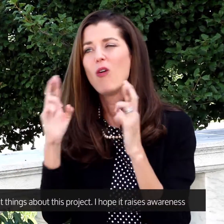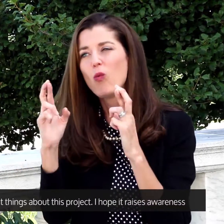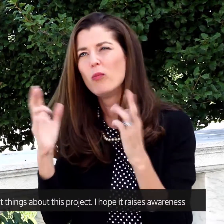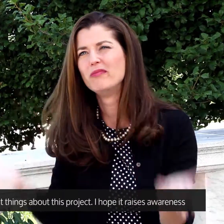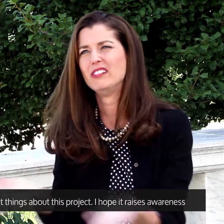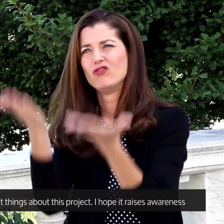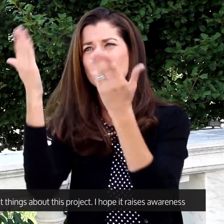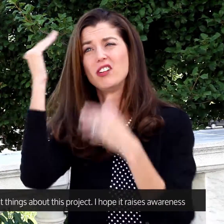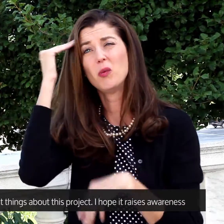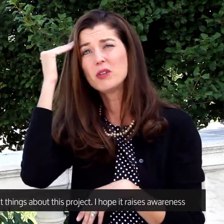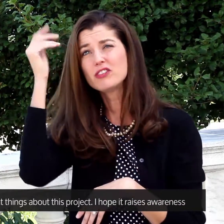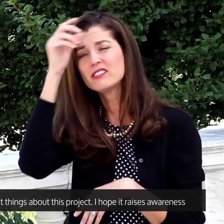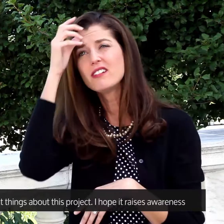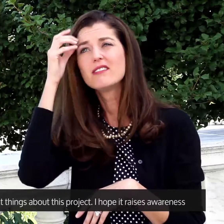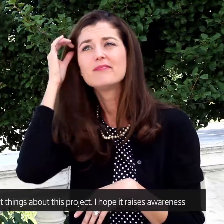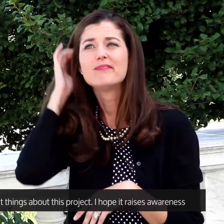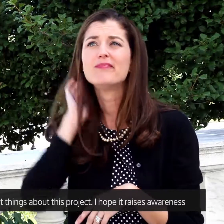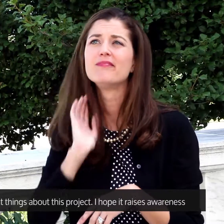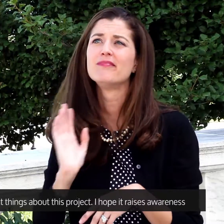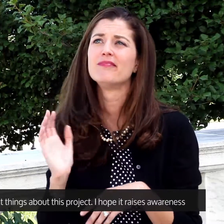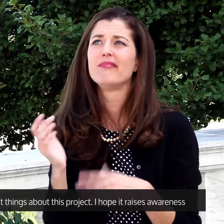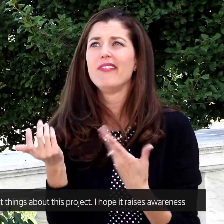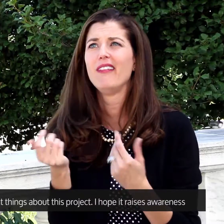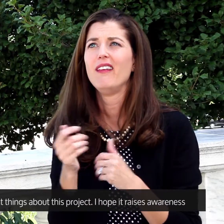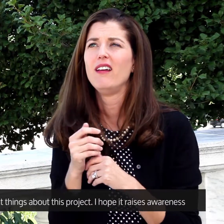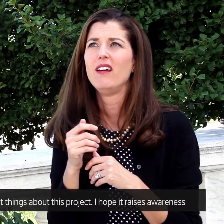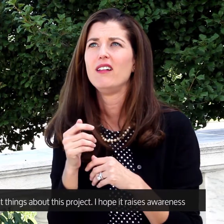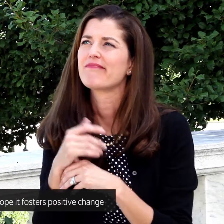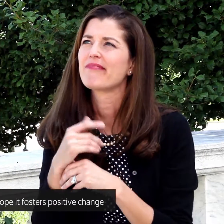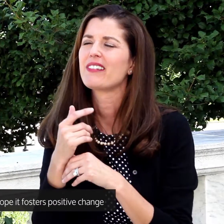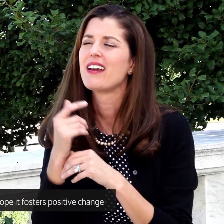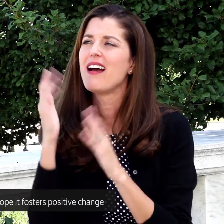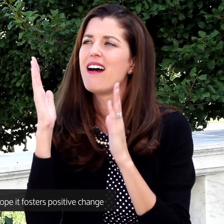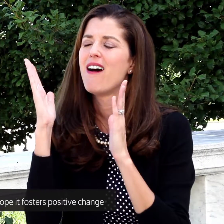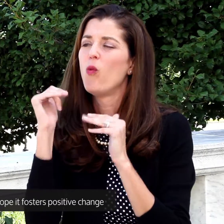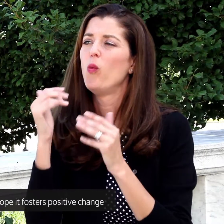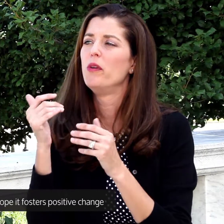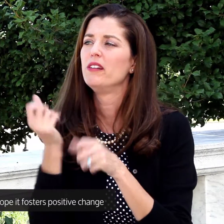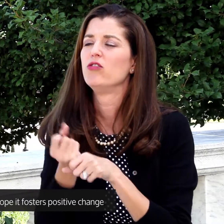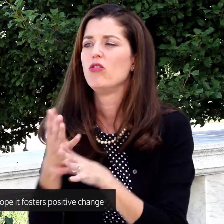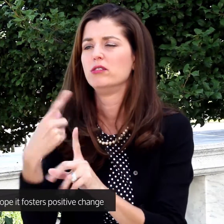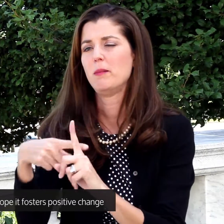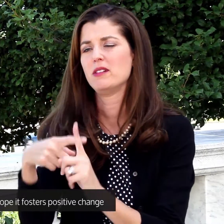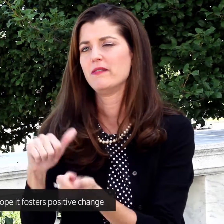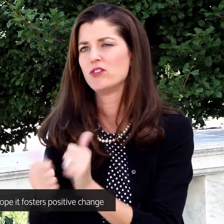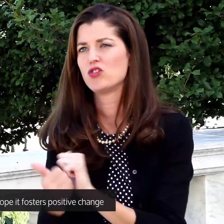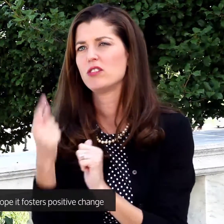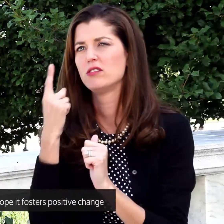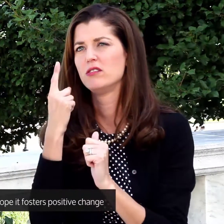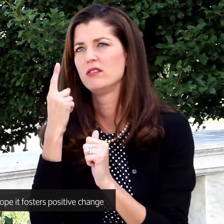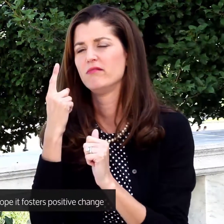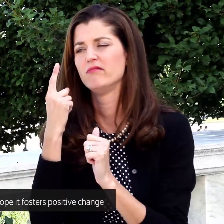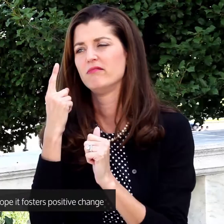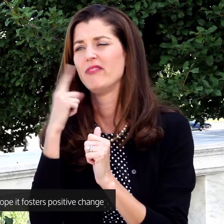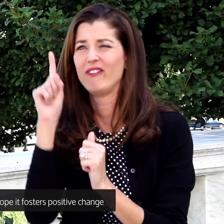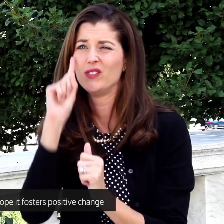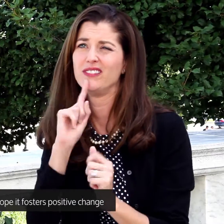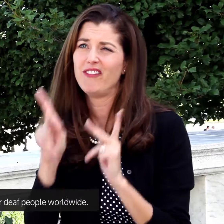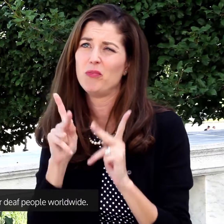about this project. I hope it raises awareness. And I hope it fosters positive change for